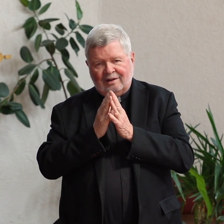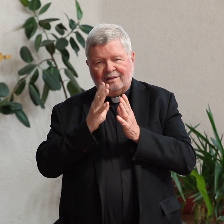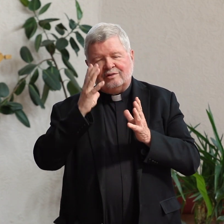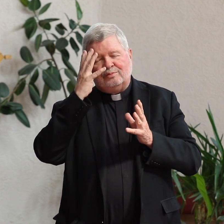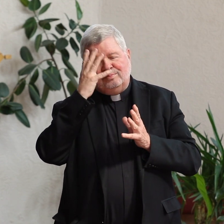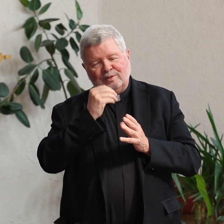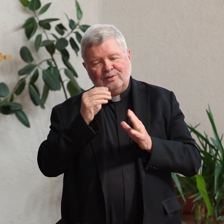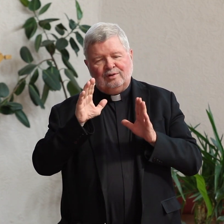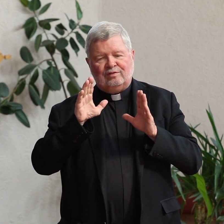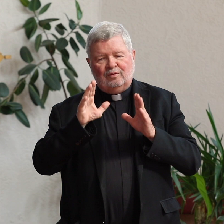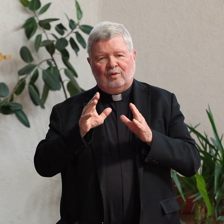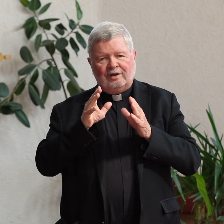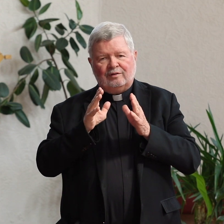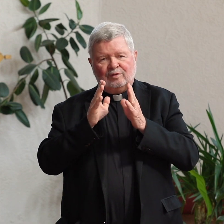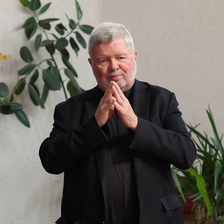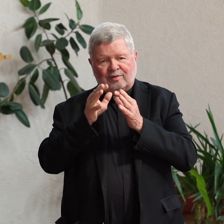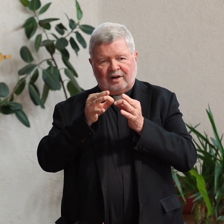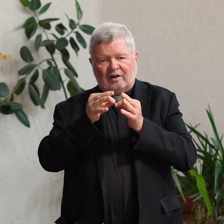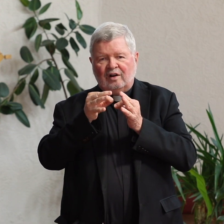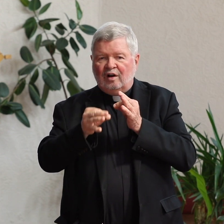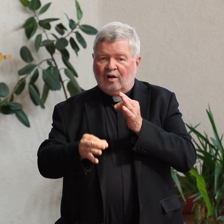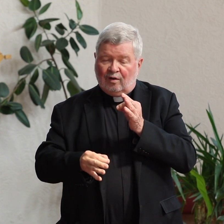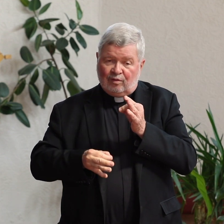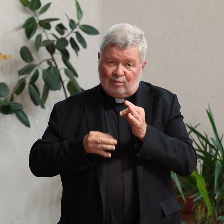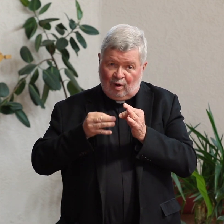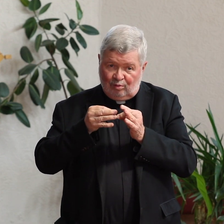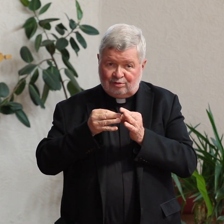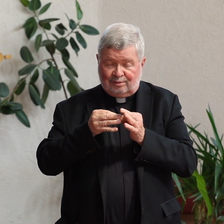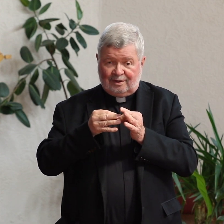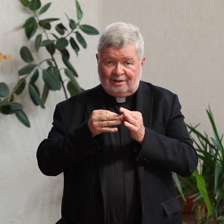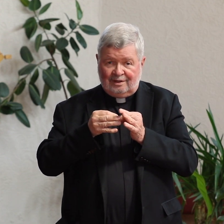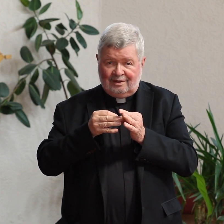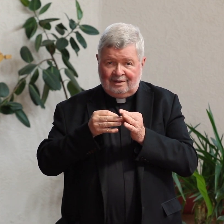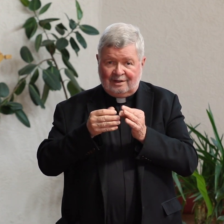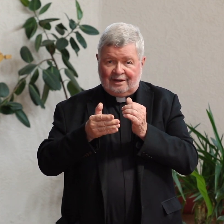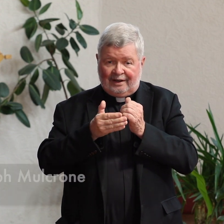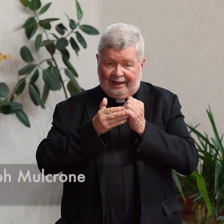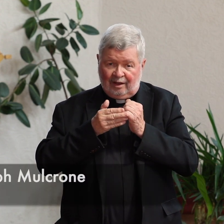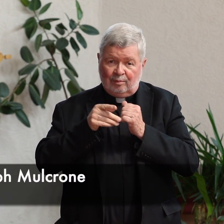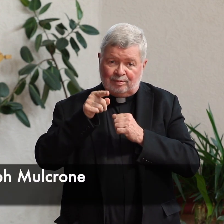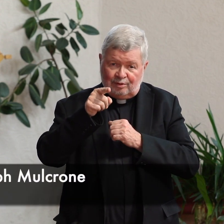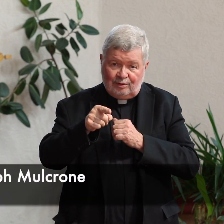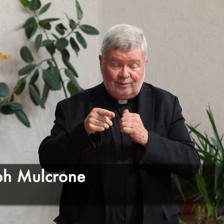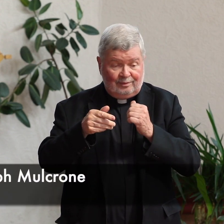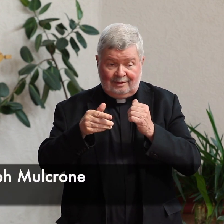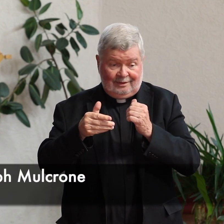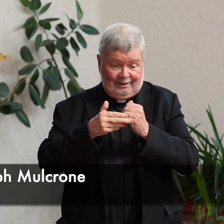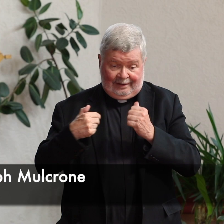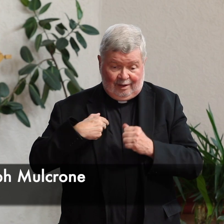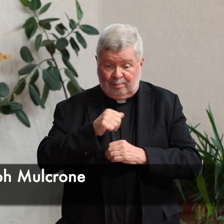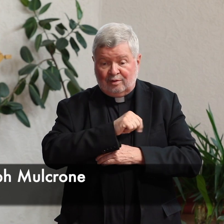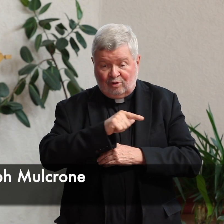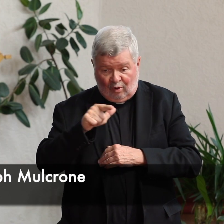this beautiful, wonderful prayer of the rosary, can help you and help us